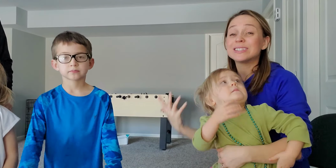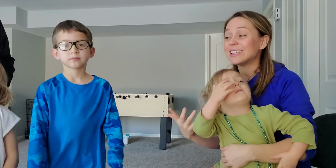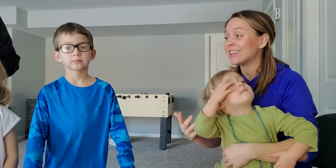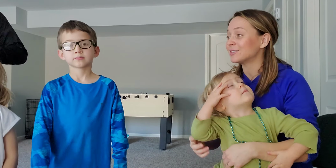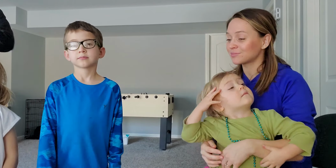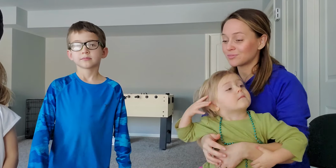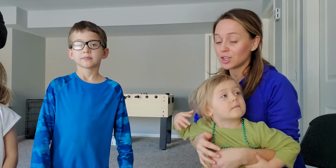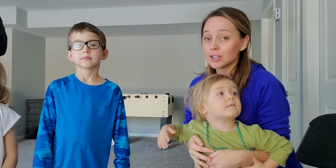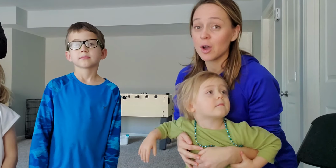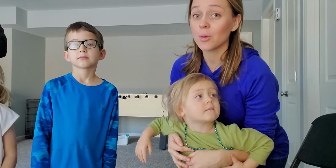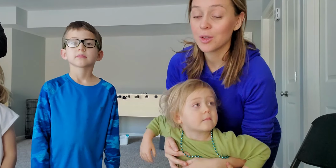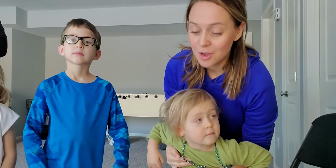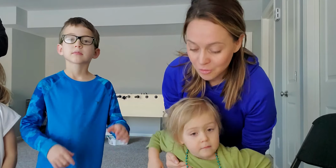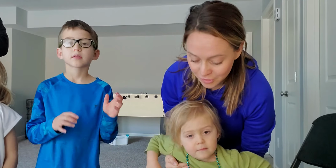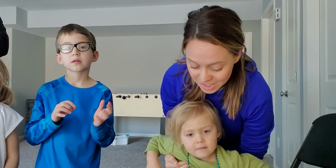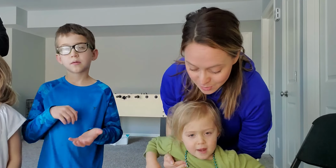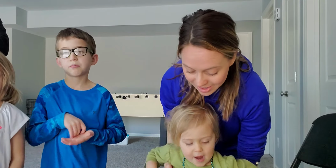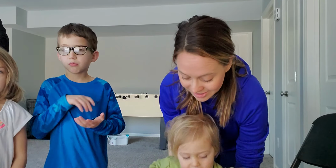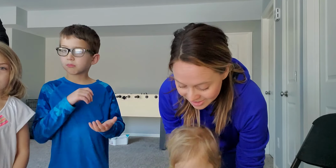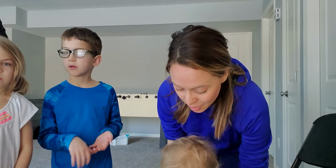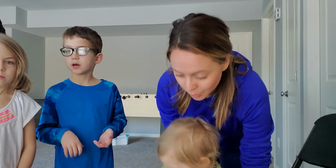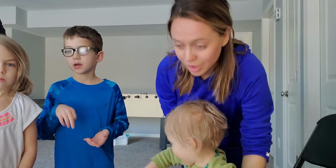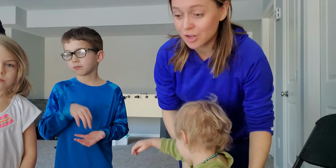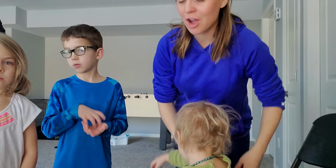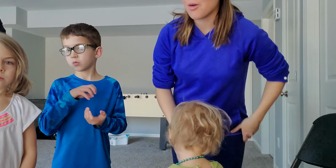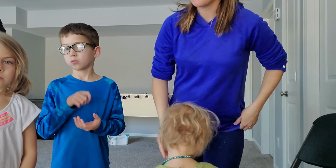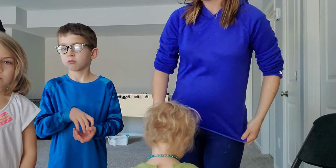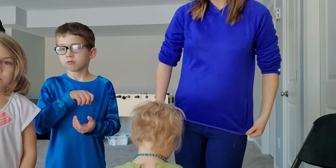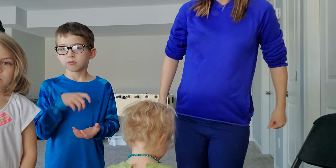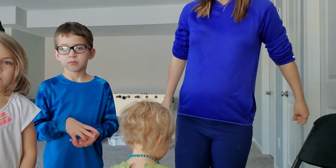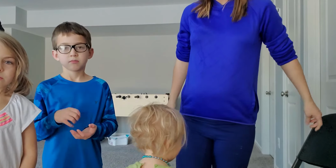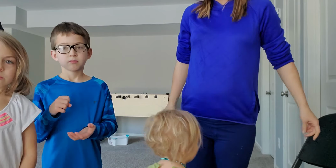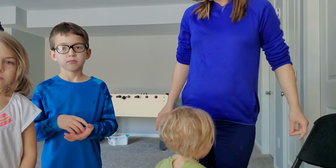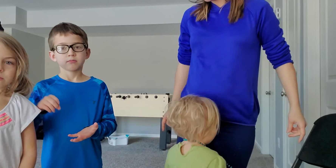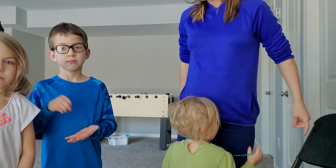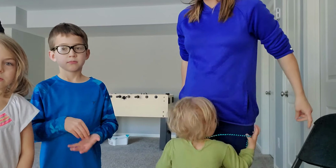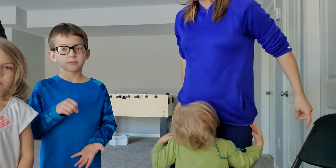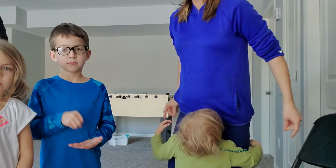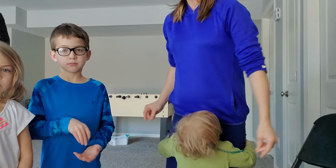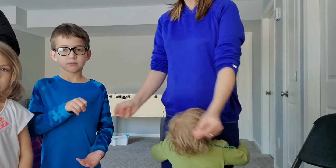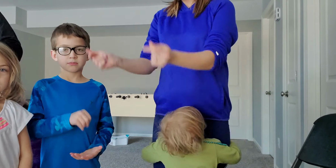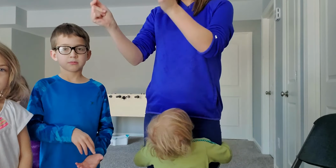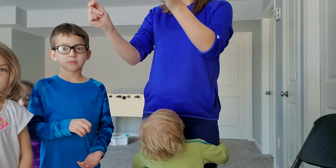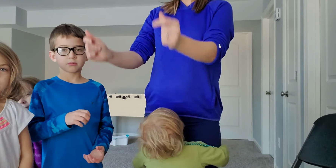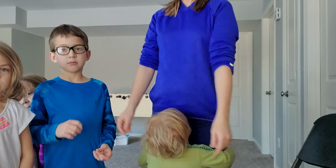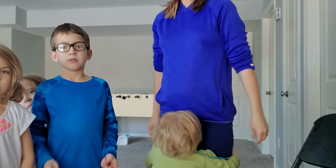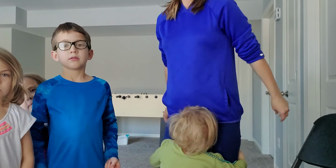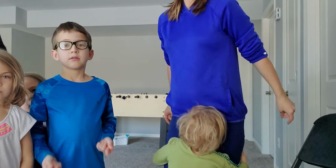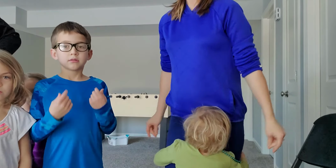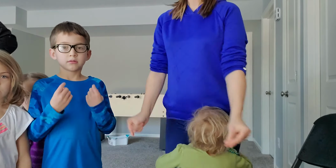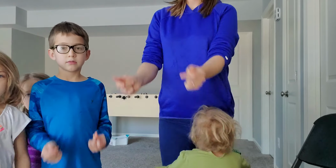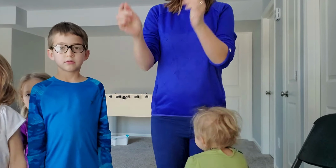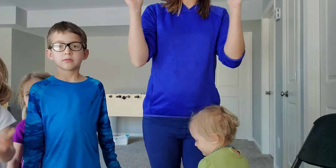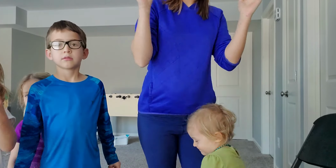see. So, for this one, we're gonna go to the right. We're gonna go snap, snap,